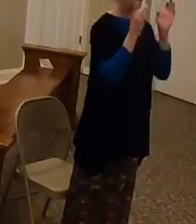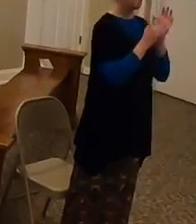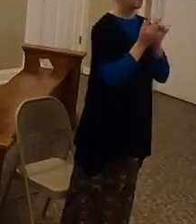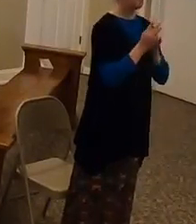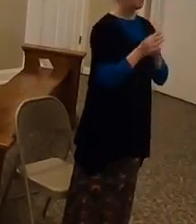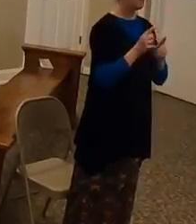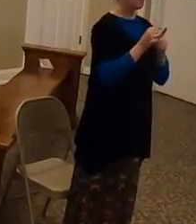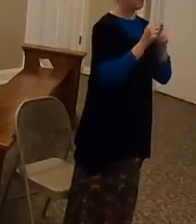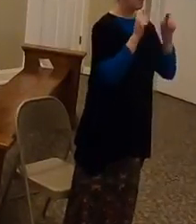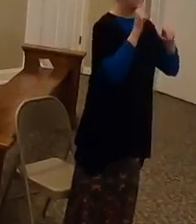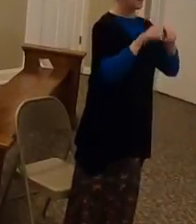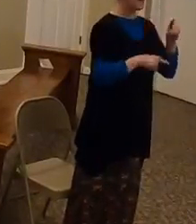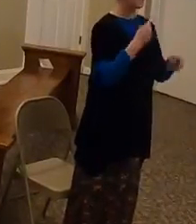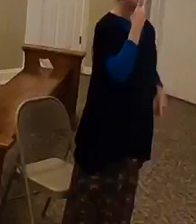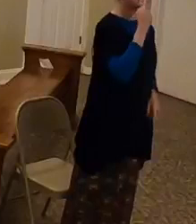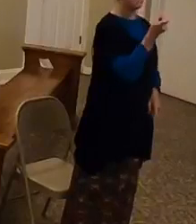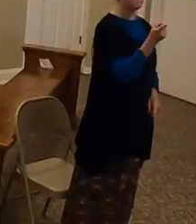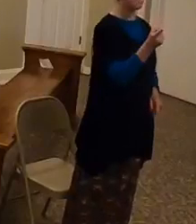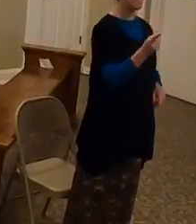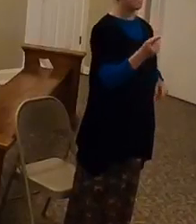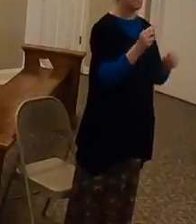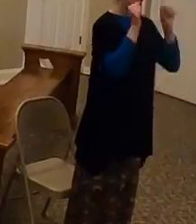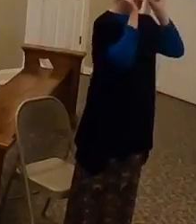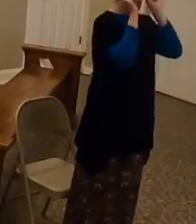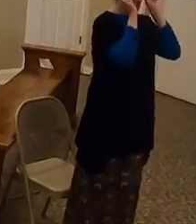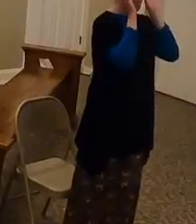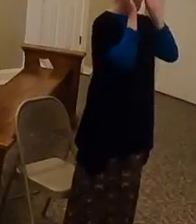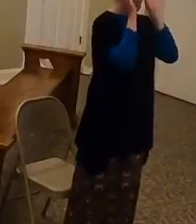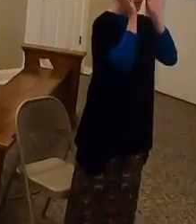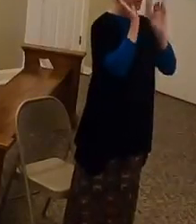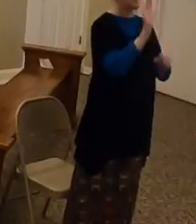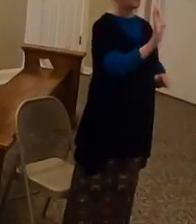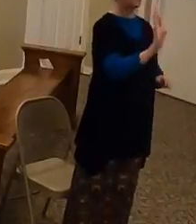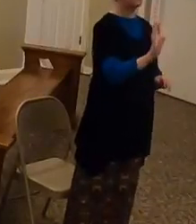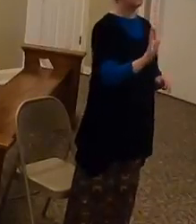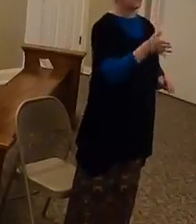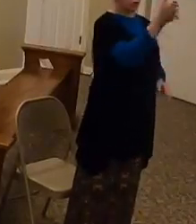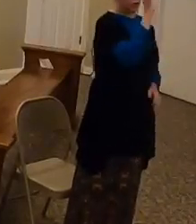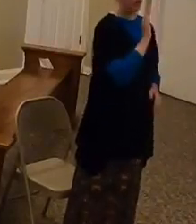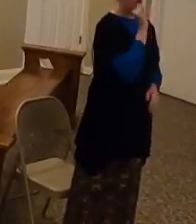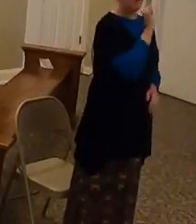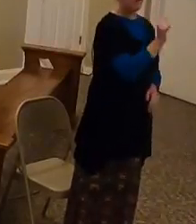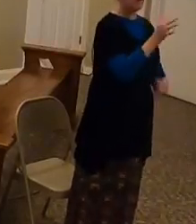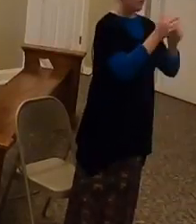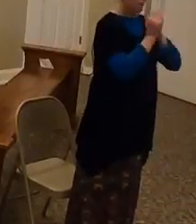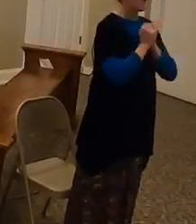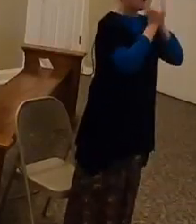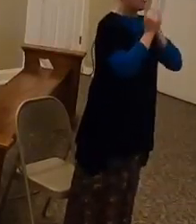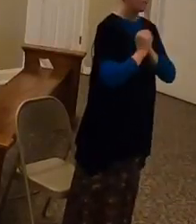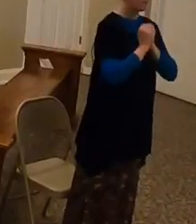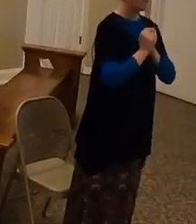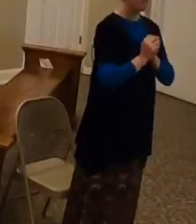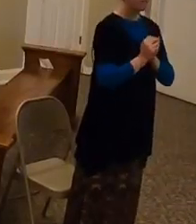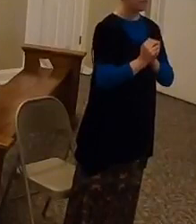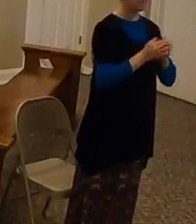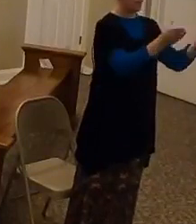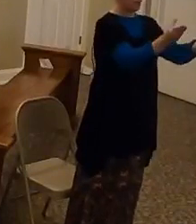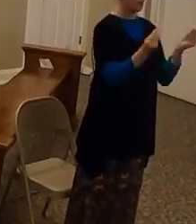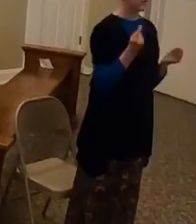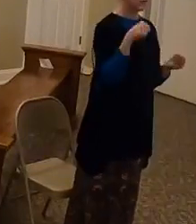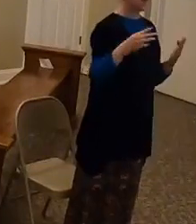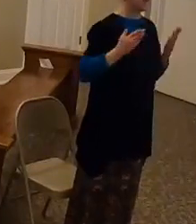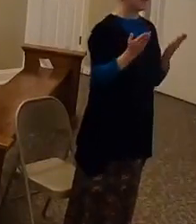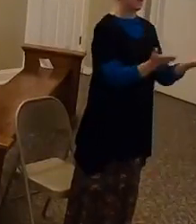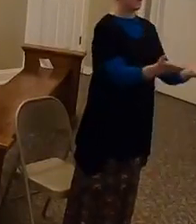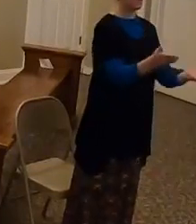Mere words cannot describe how amazing our God is. Hallelujah. Amen, amen. Let's go ahead and receive our